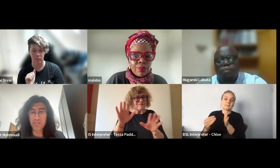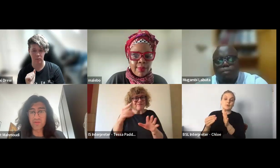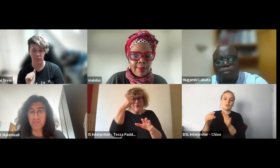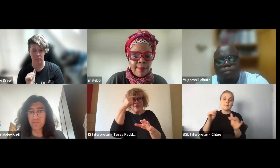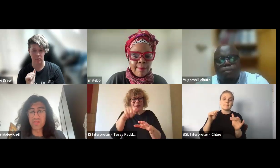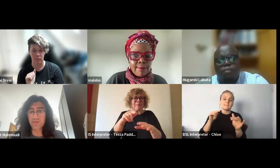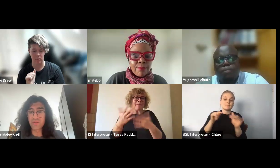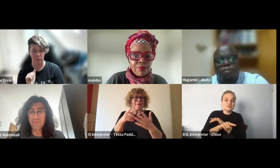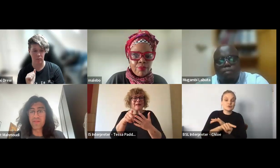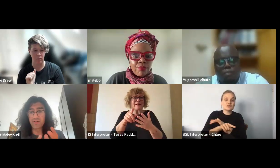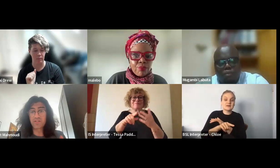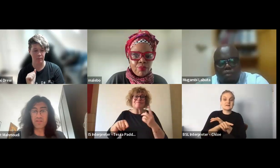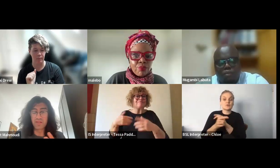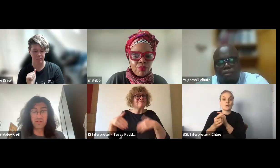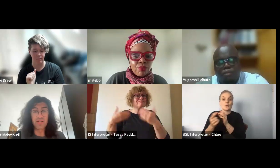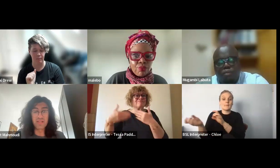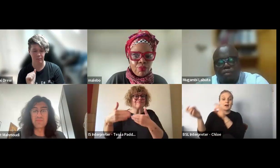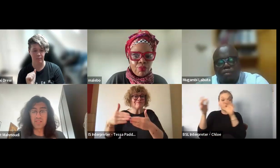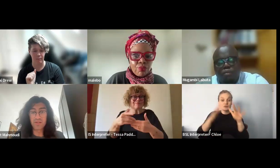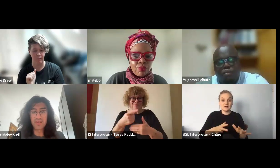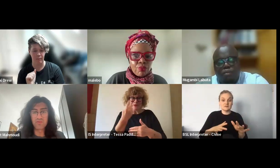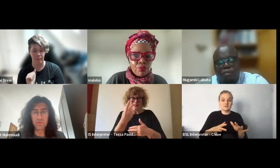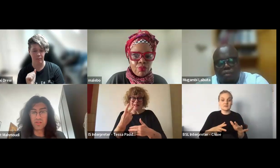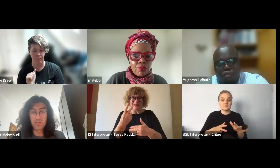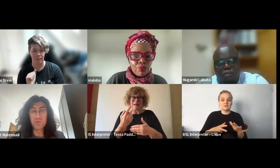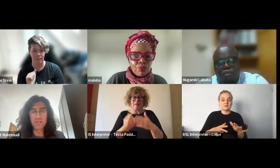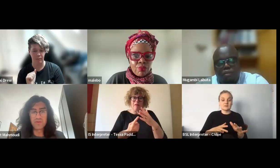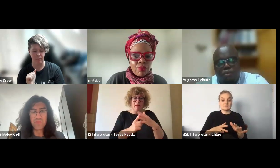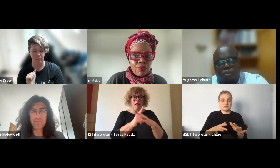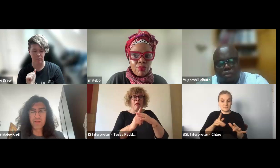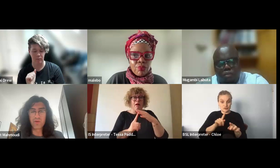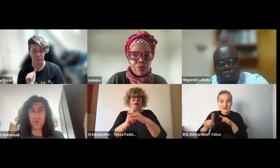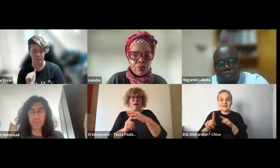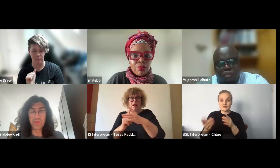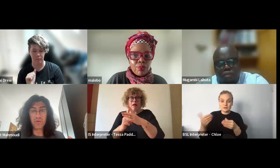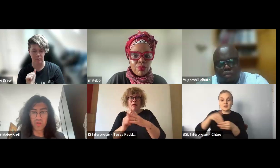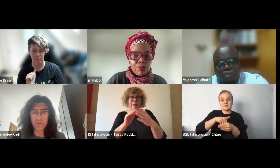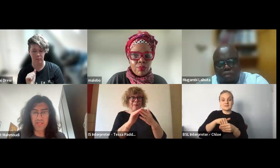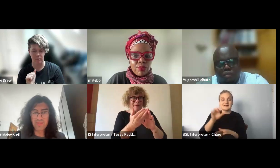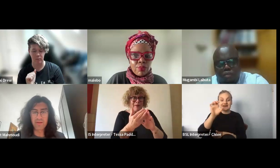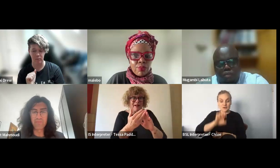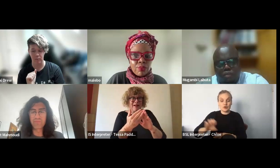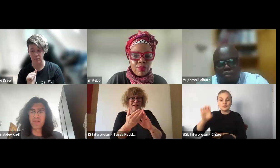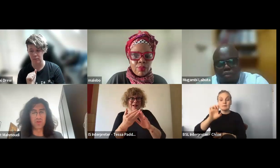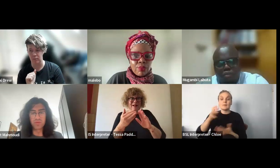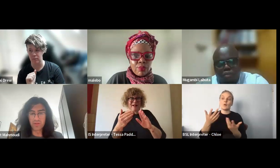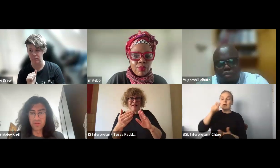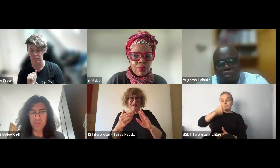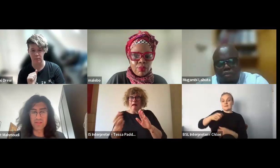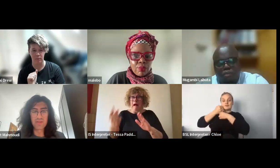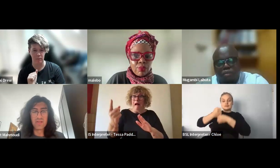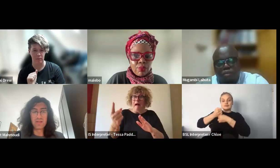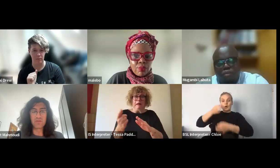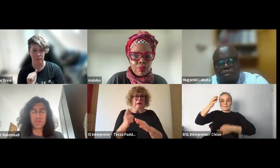or refugees or asylum seekers that are attempting to get to the EU, or people who are protesting and who are